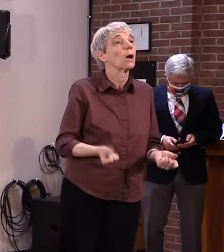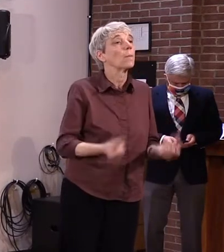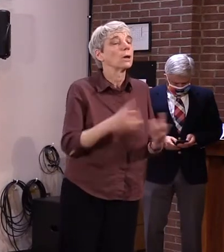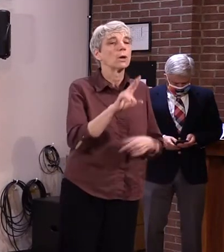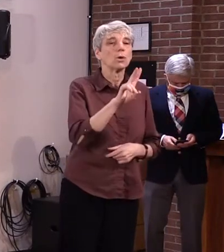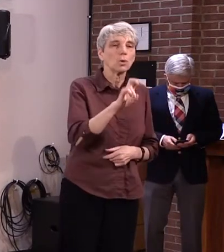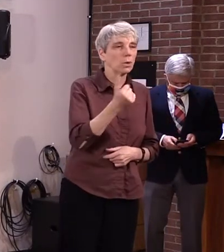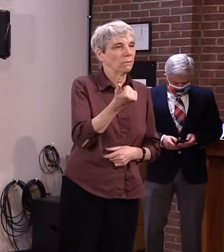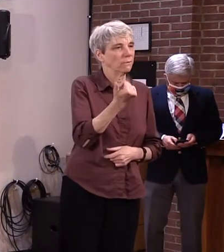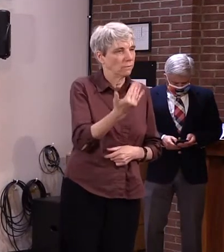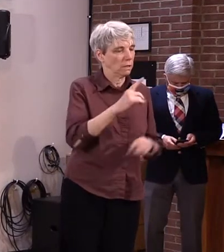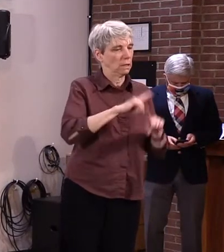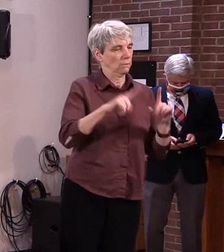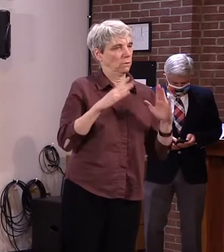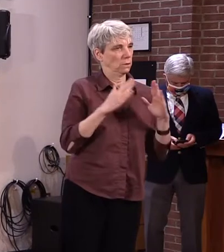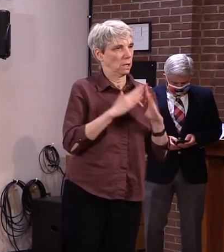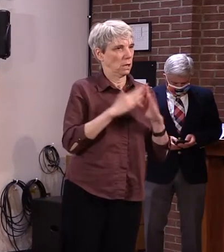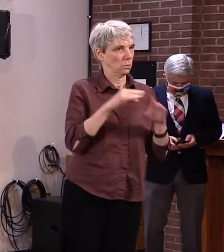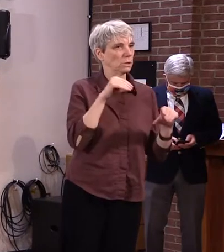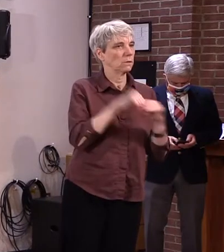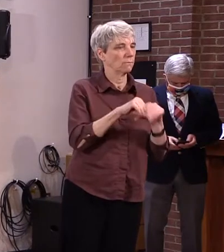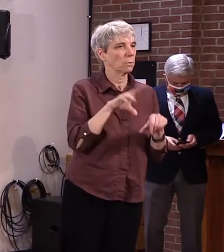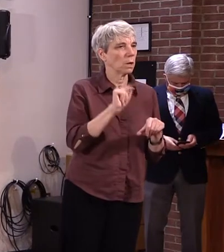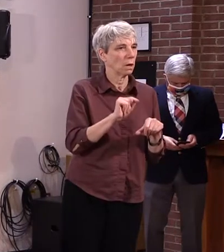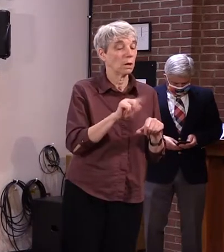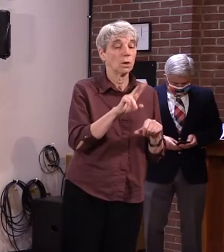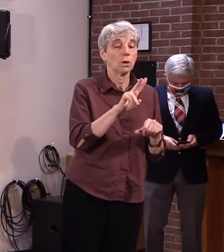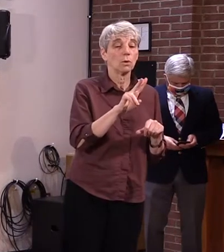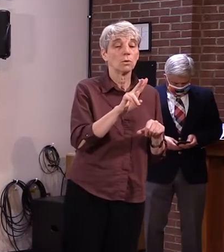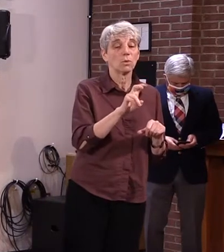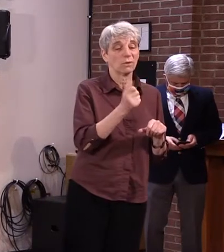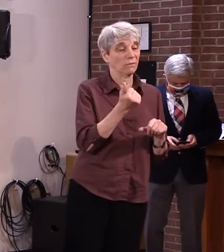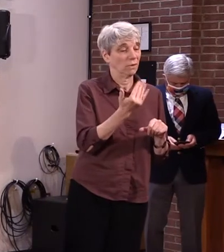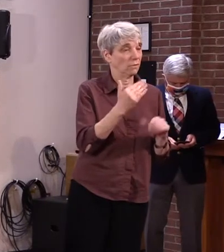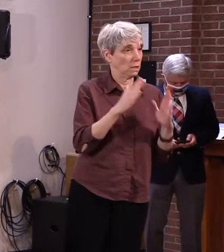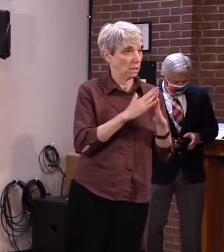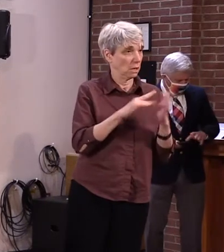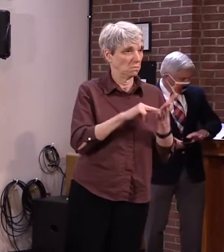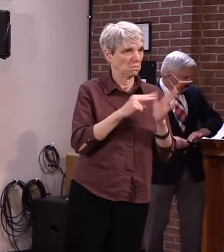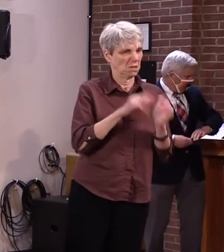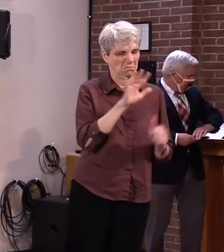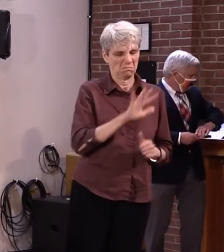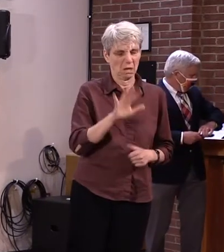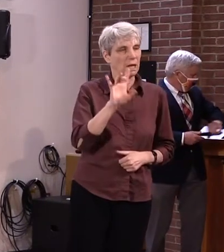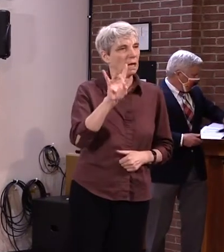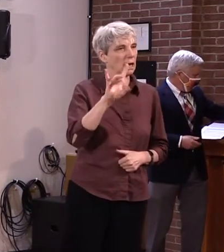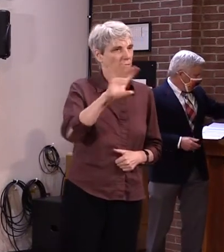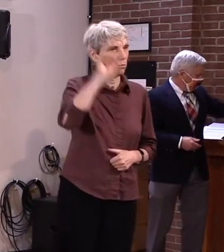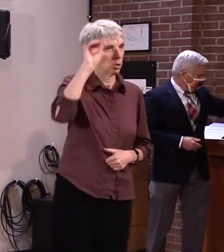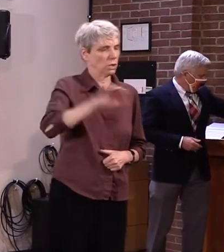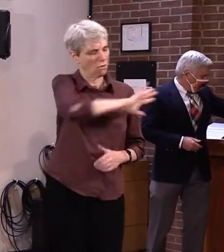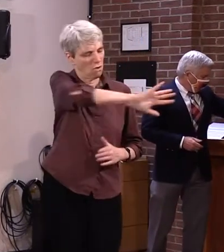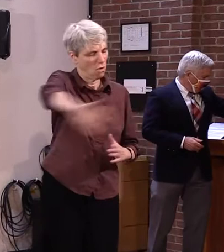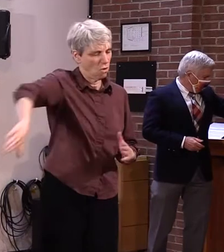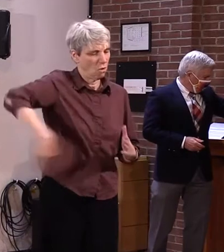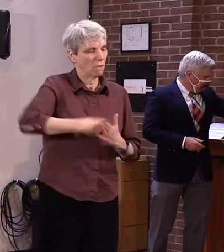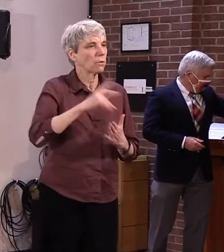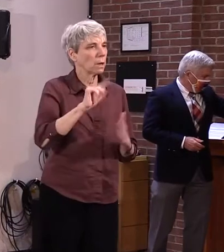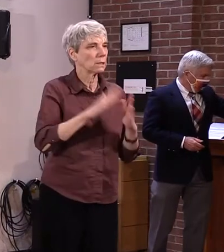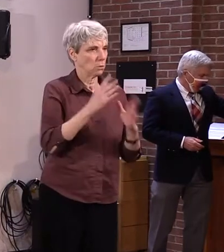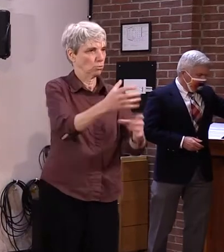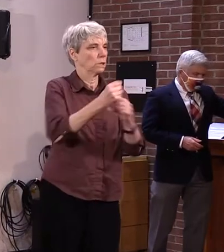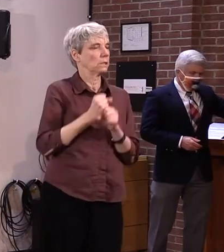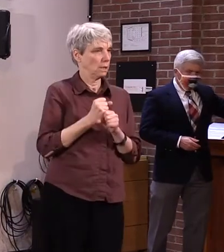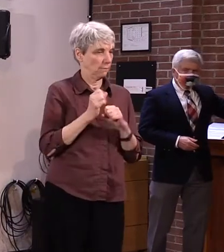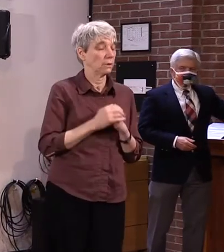215 municipalities. That represents approximately 85% of communities, cities, and towns. Emergency